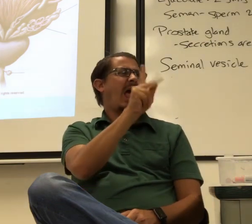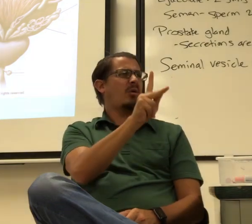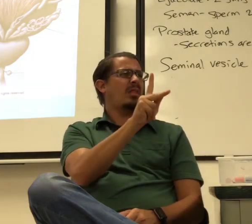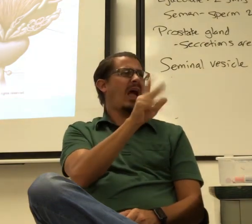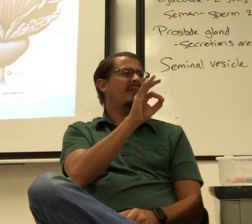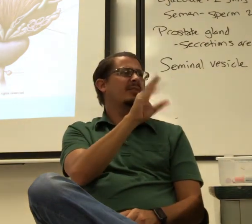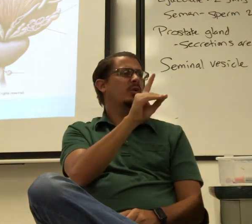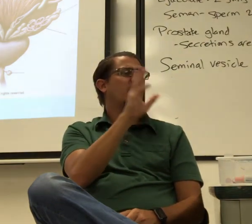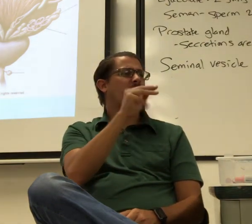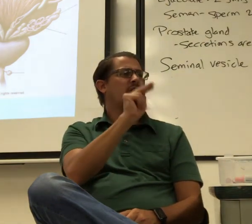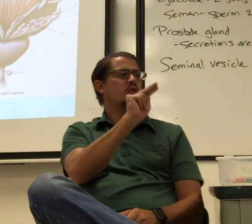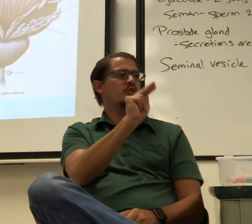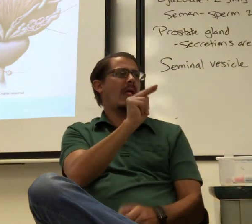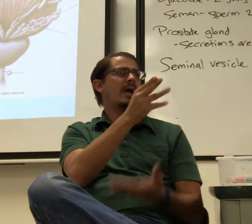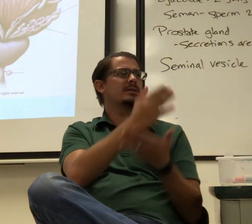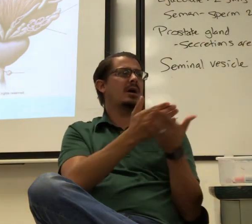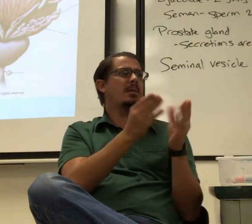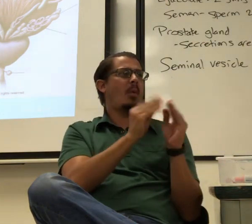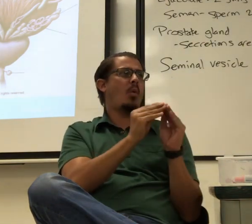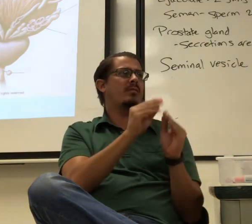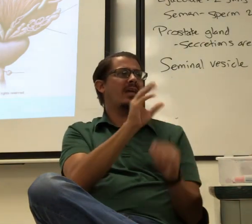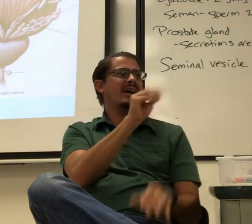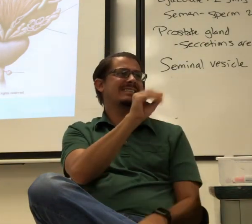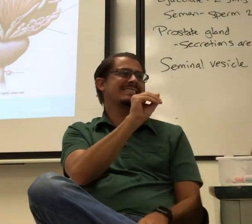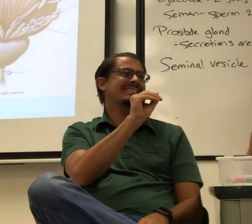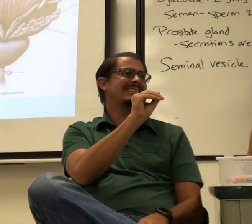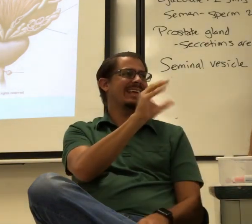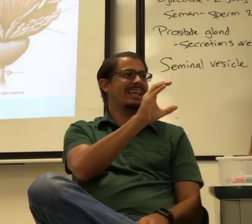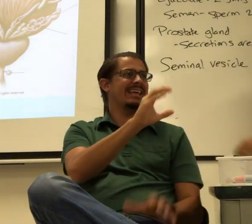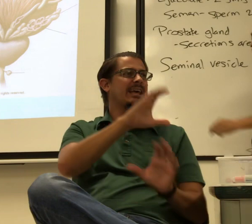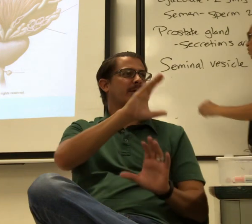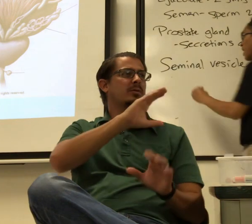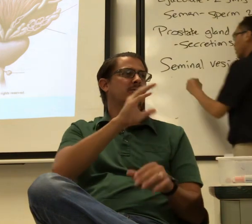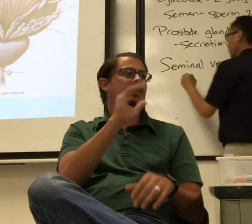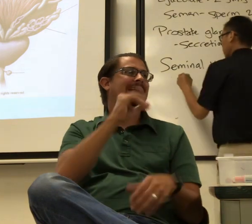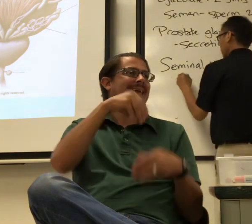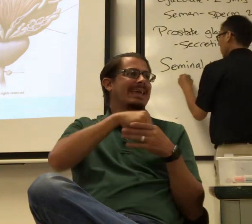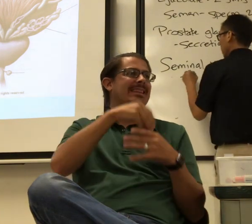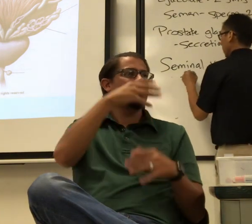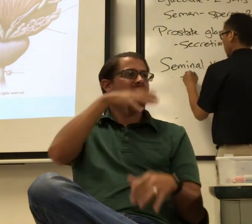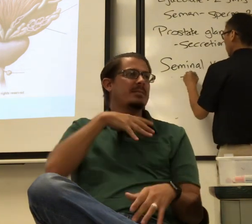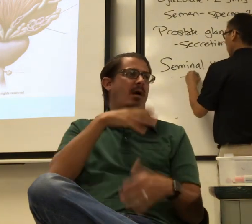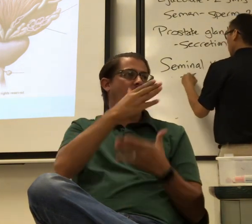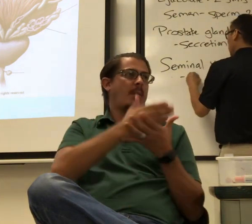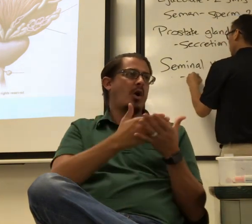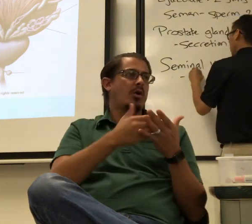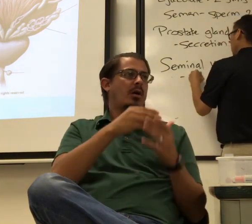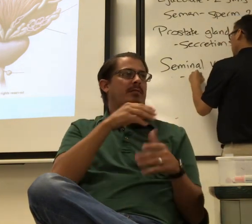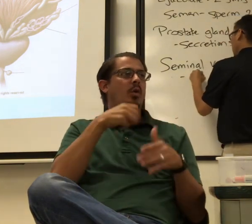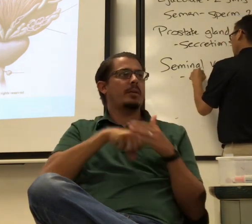neutralize some of the more acidic things, for example, in the female reproductive tract.